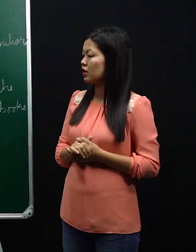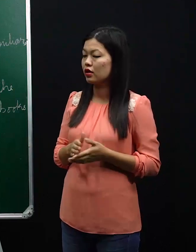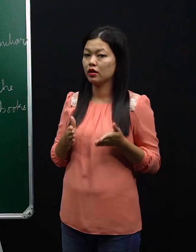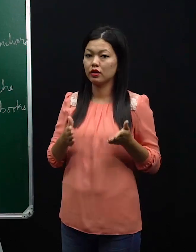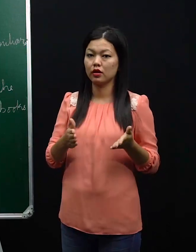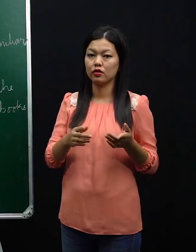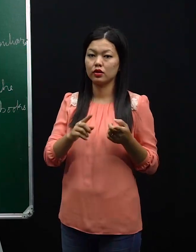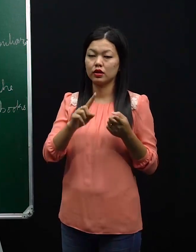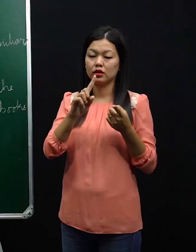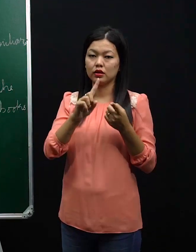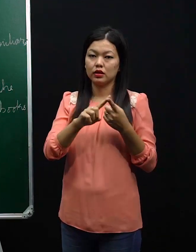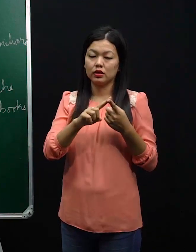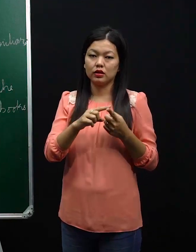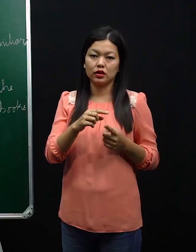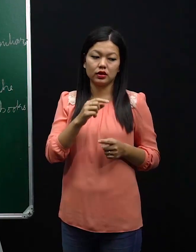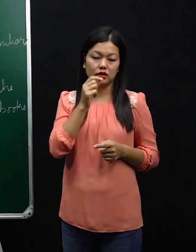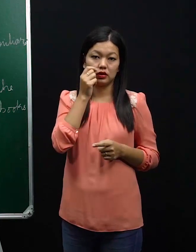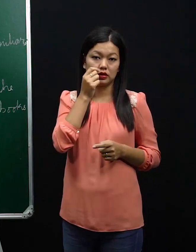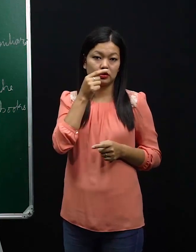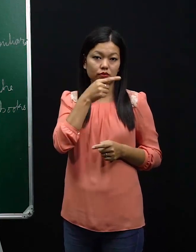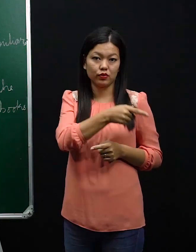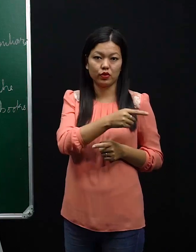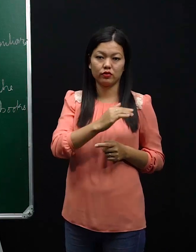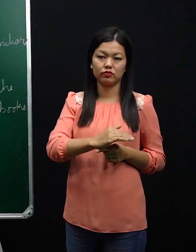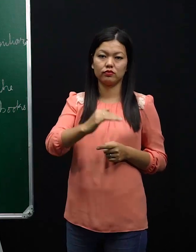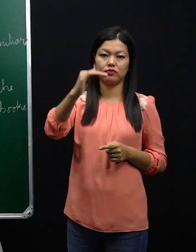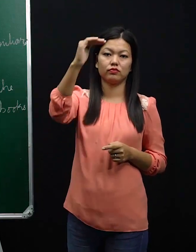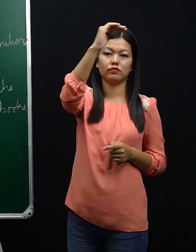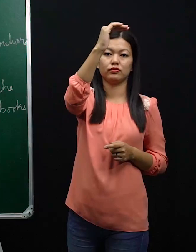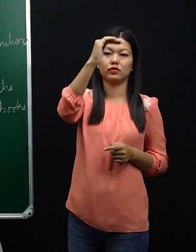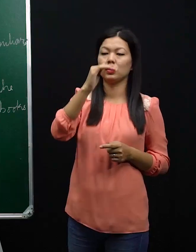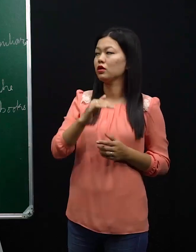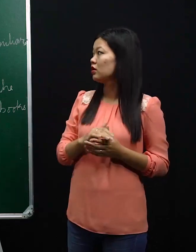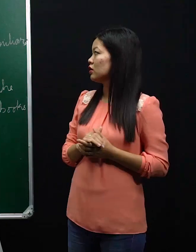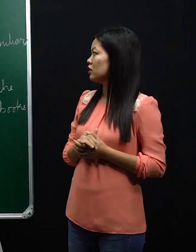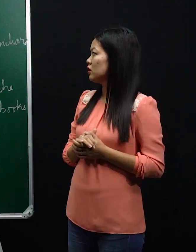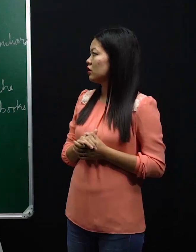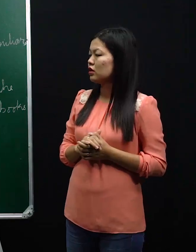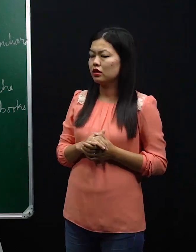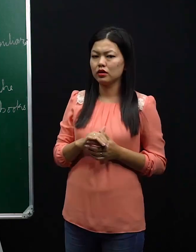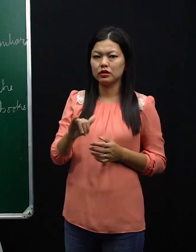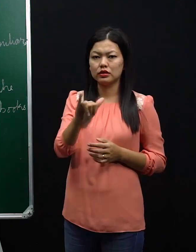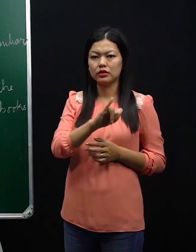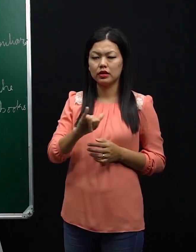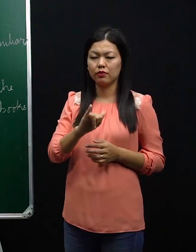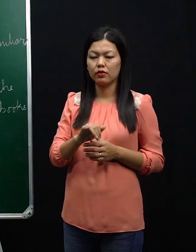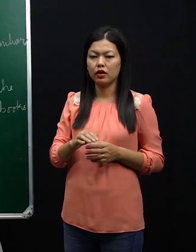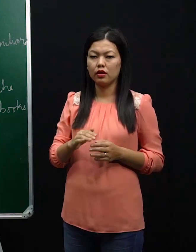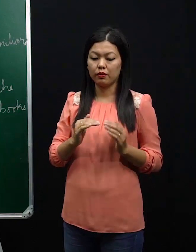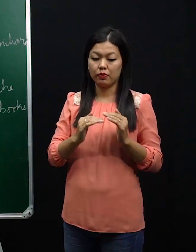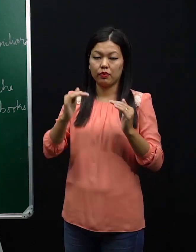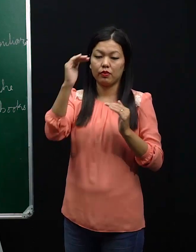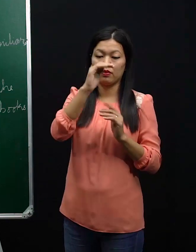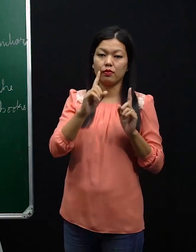a middle-aged man, but his neighbors saw him only as an ordinary and a familiar face. You know what